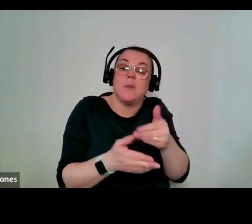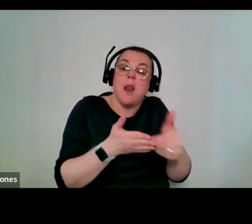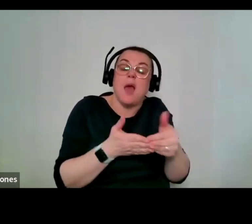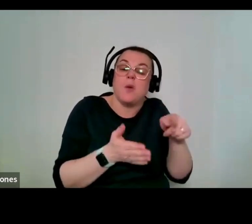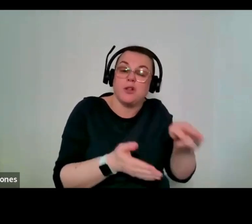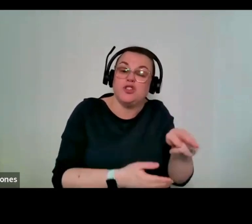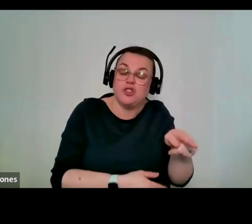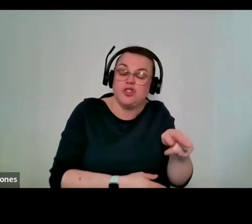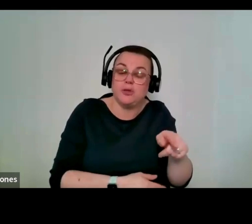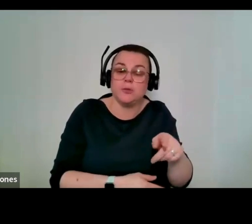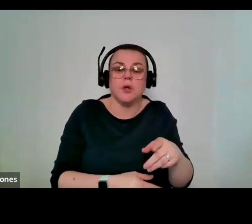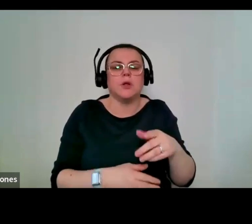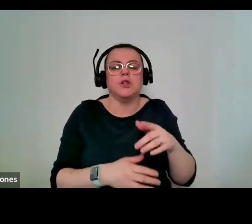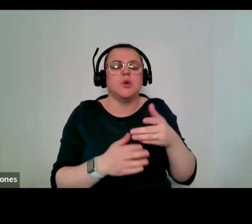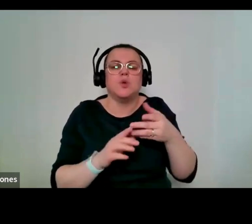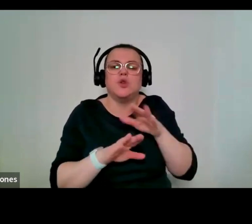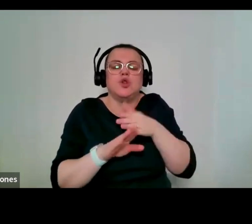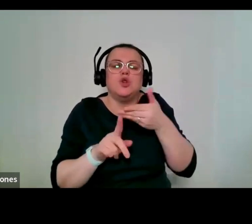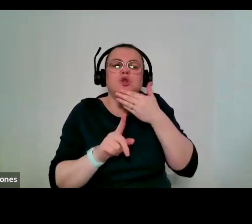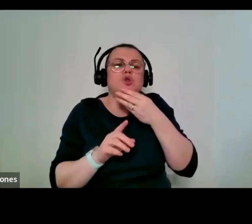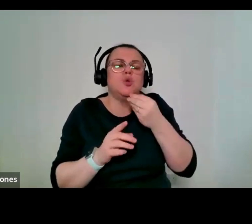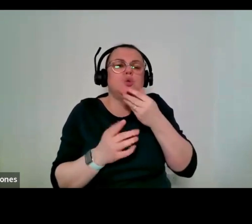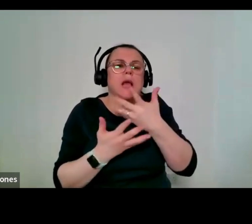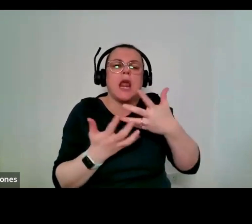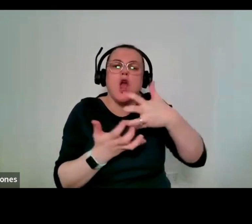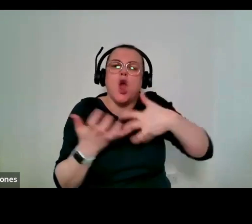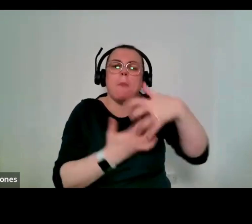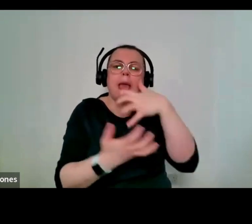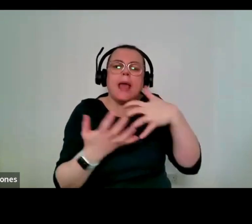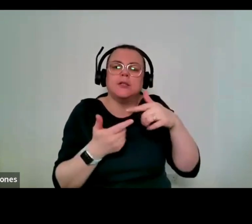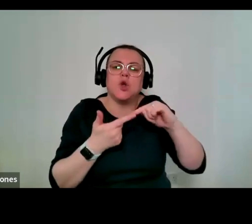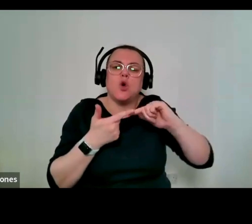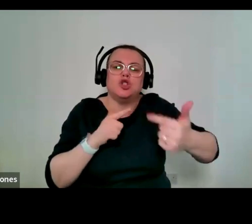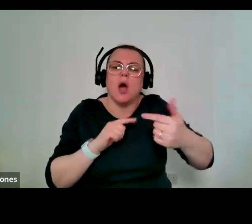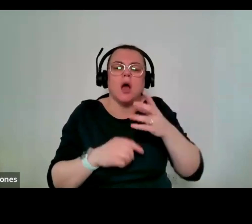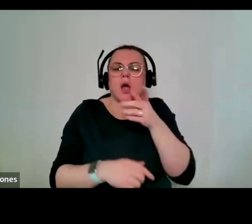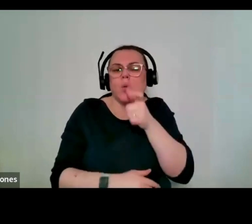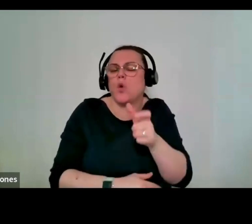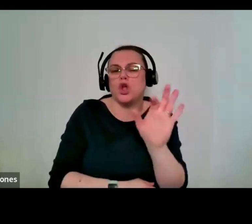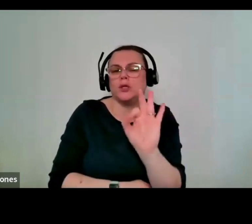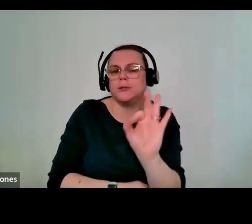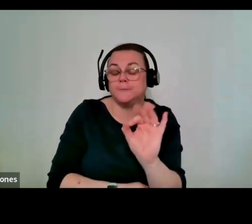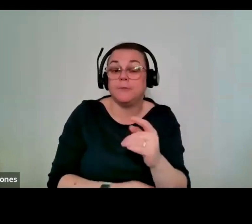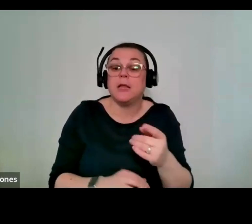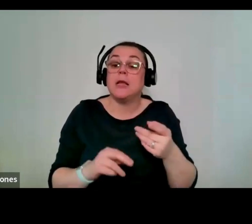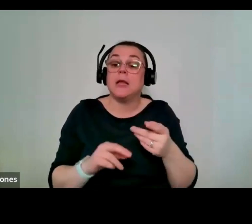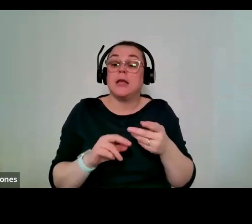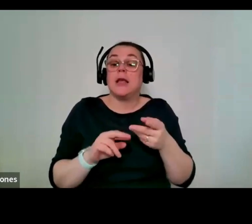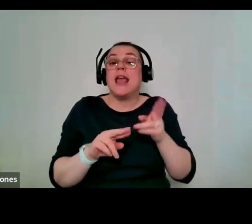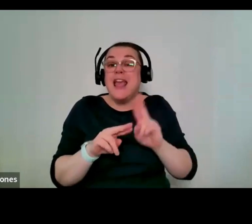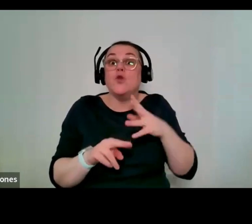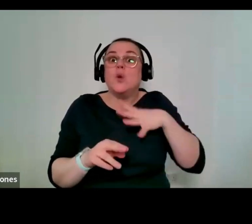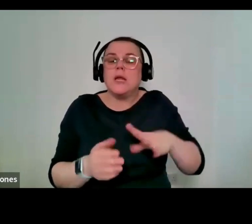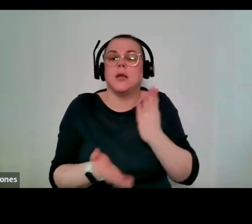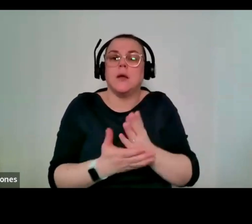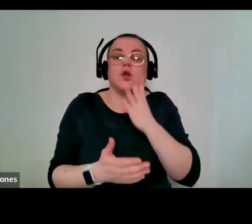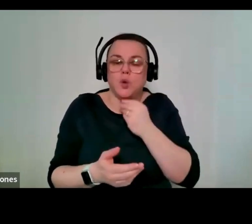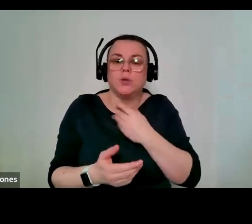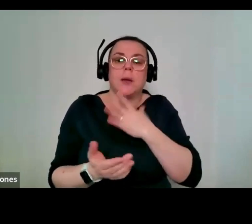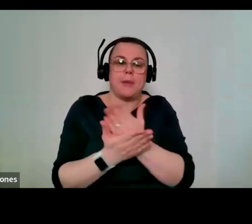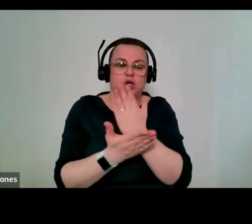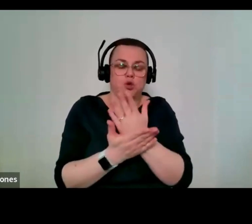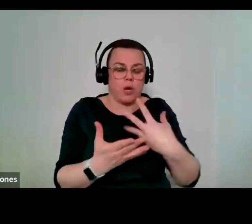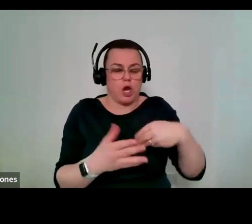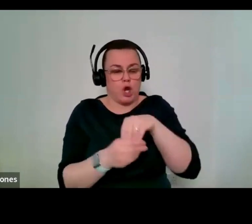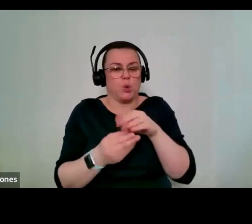sort of technical words or jargon. If you need to need them, make sure you include a